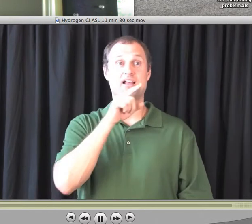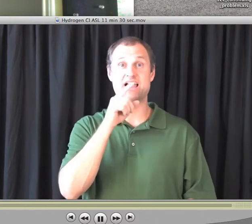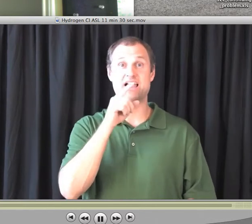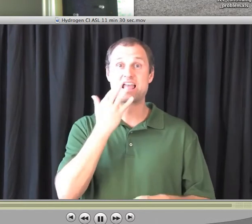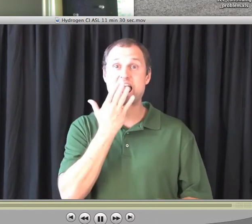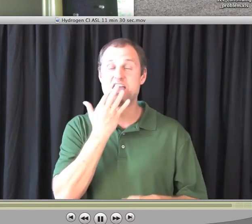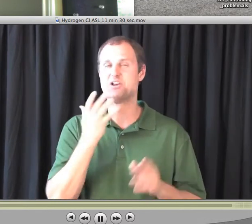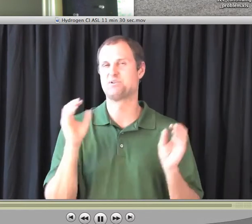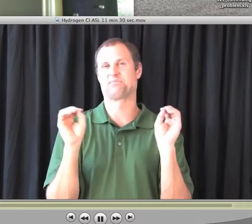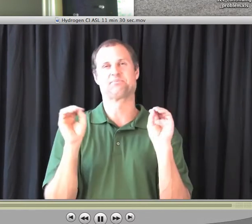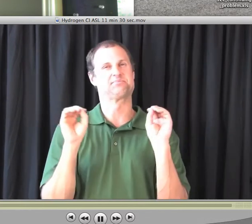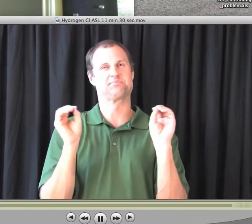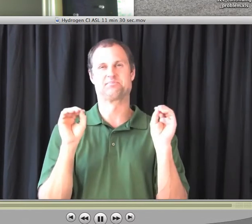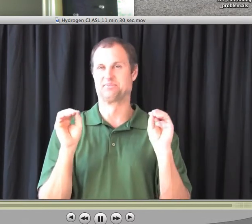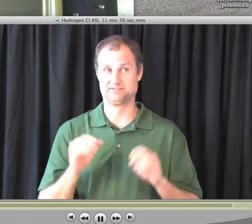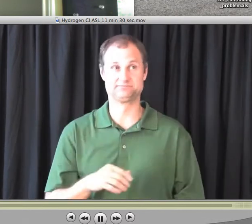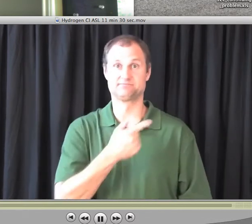top.